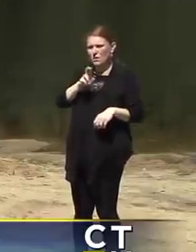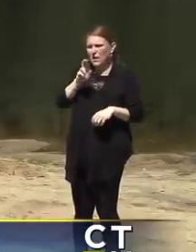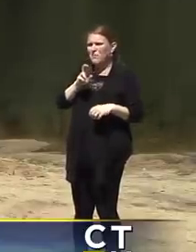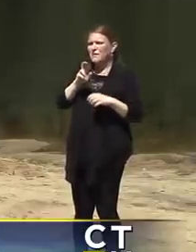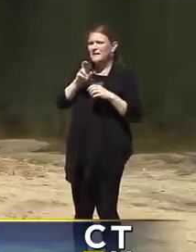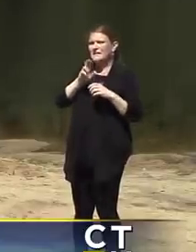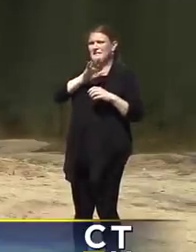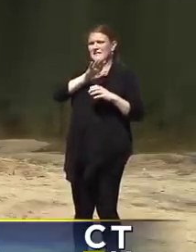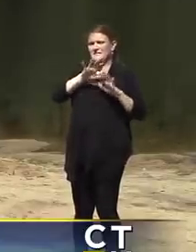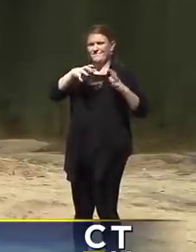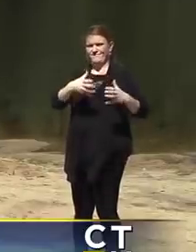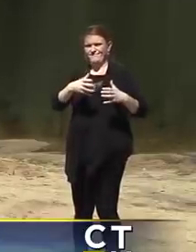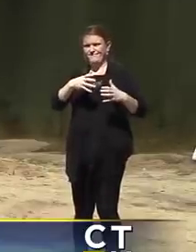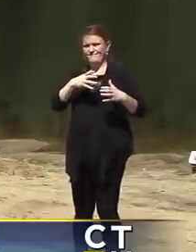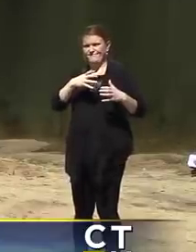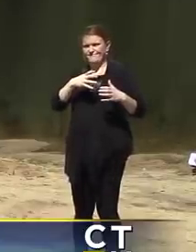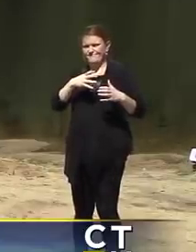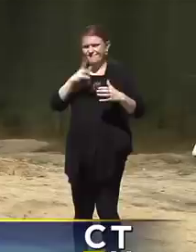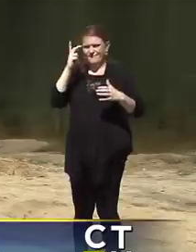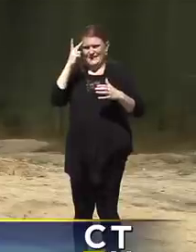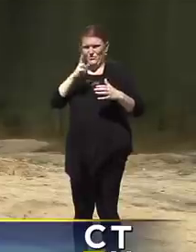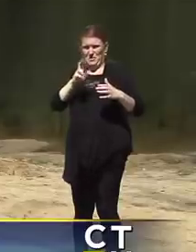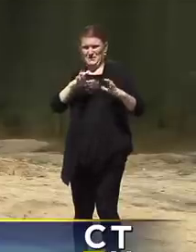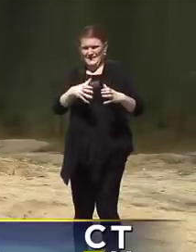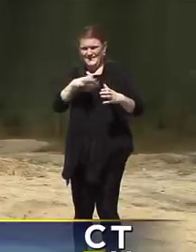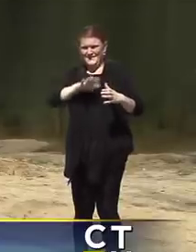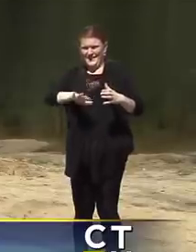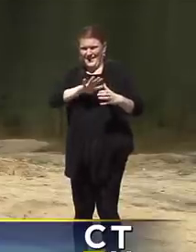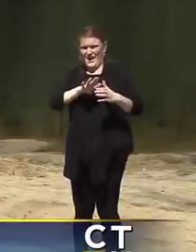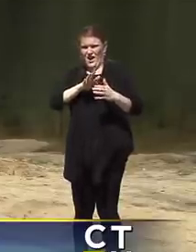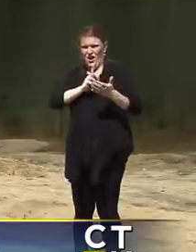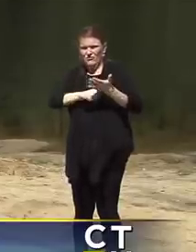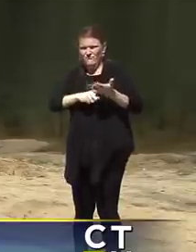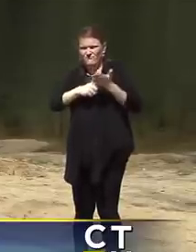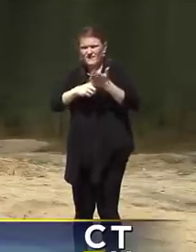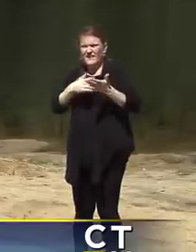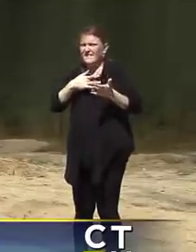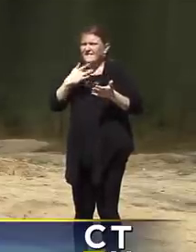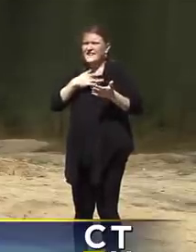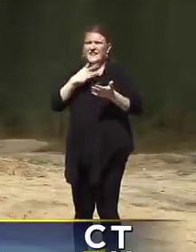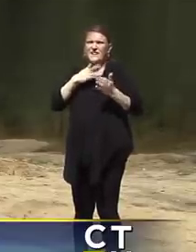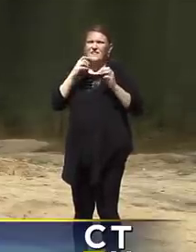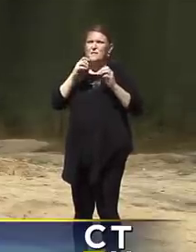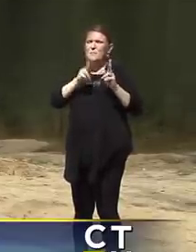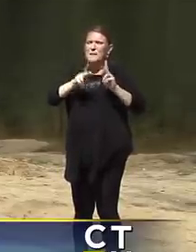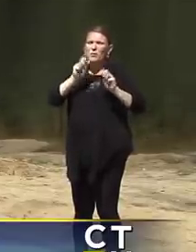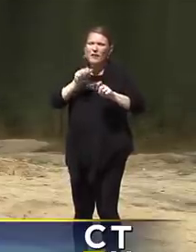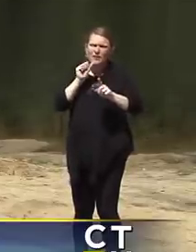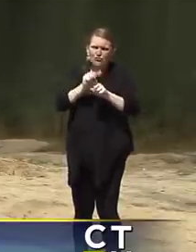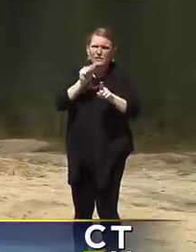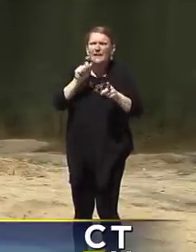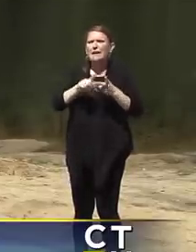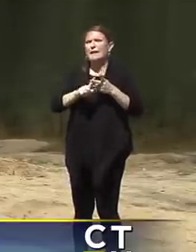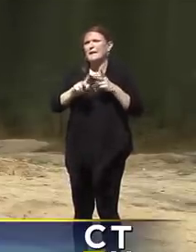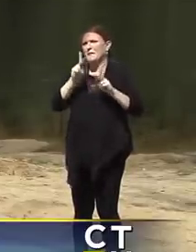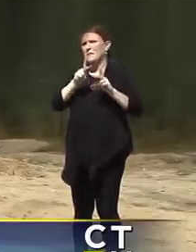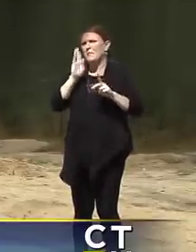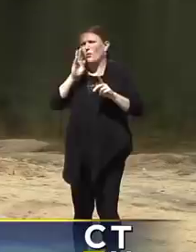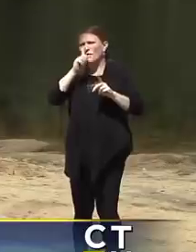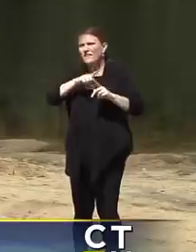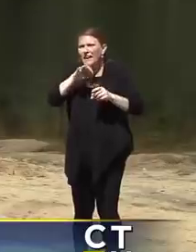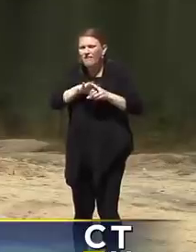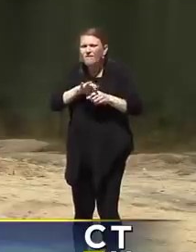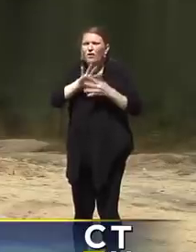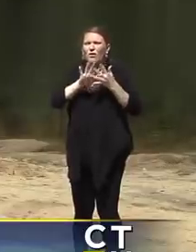the fact that some of the lists have not been purged as regularly as the Republicans would like. So have you given any thought to what might be a